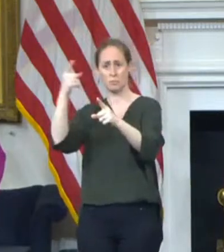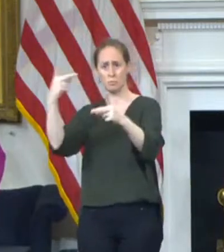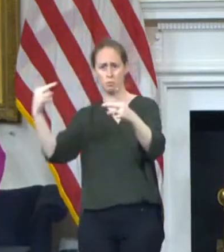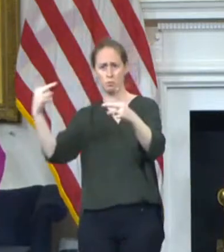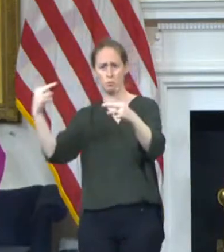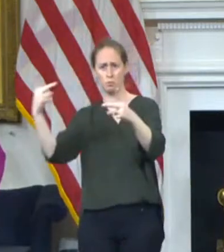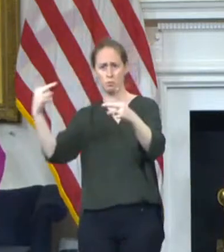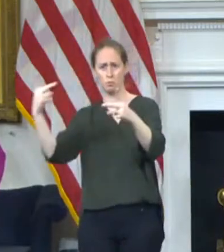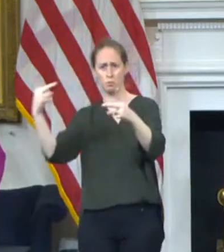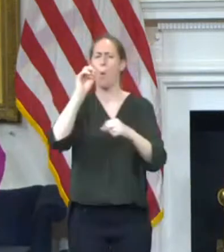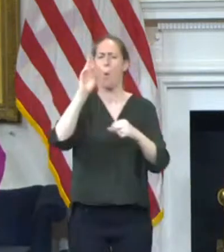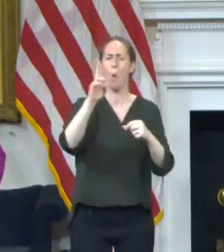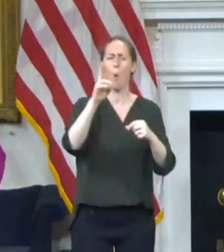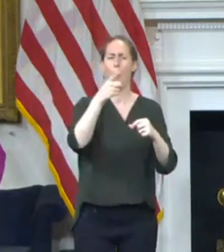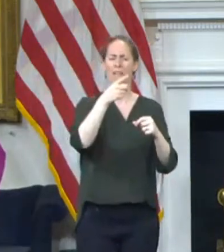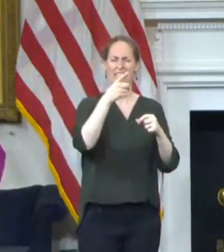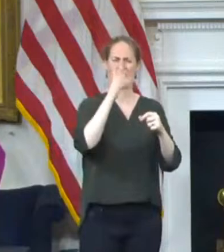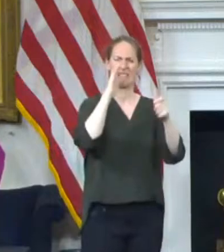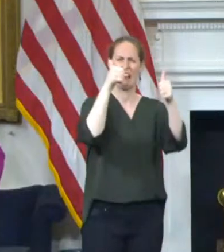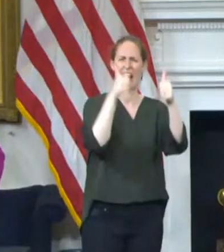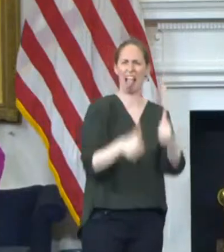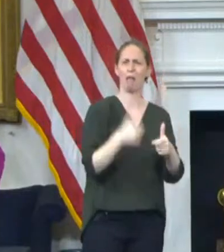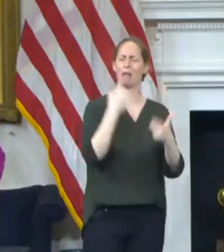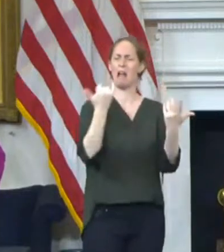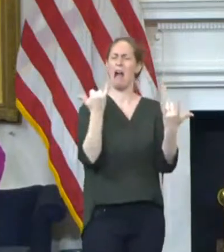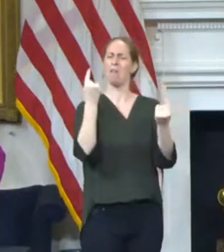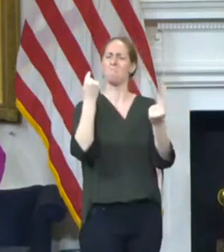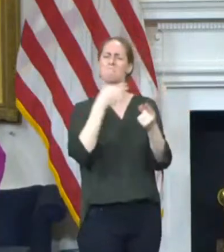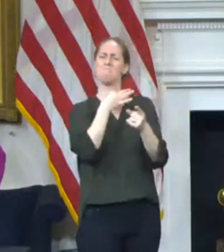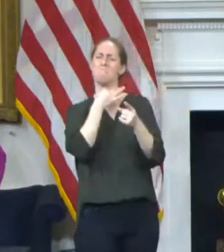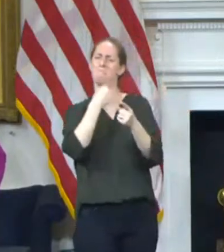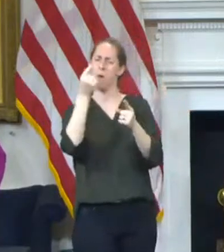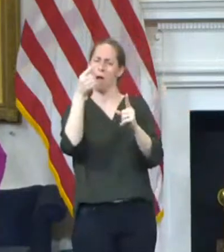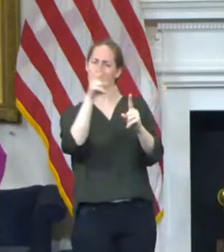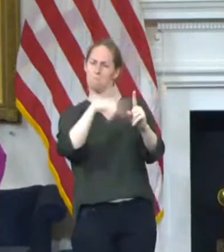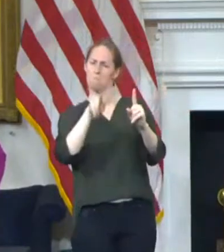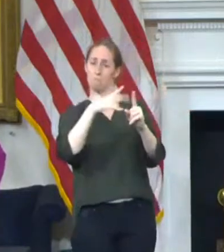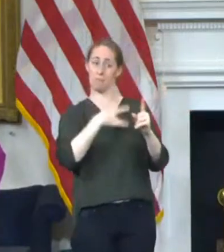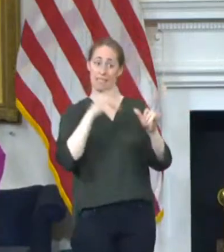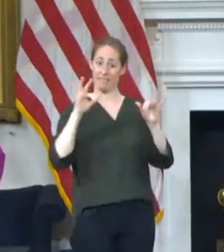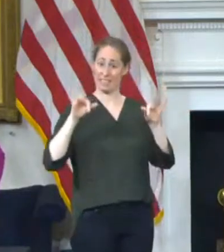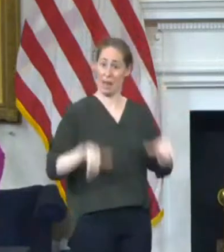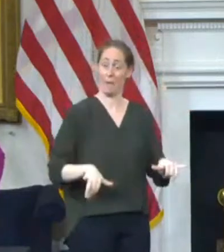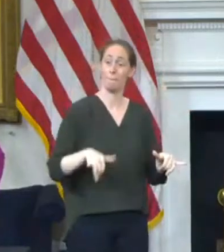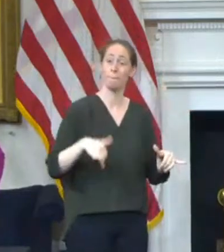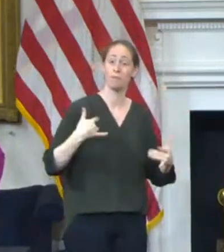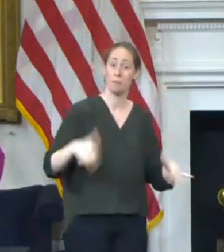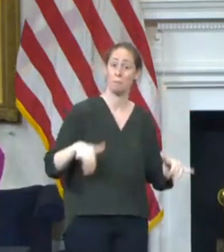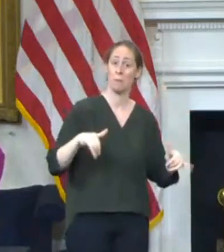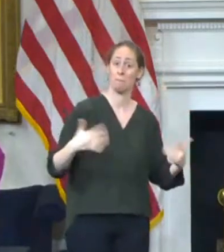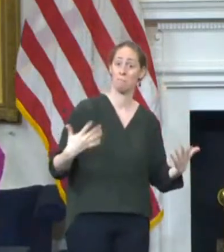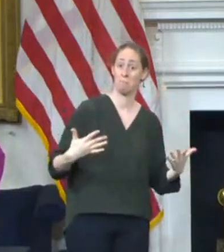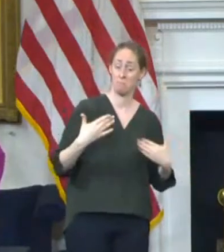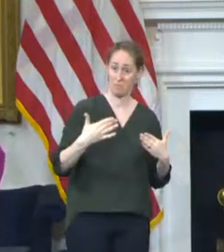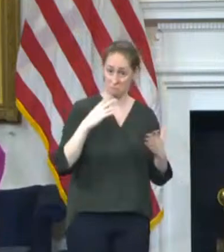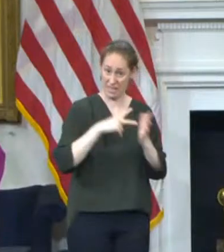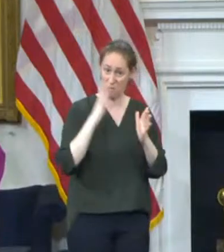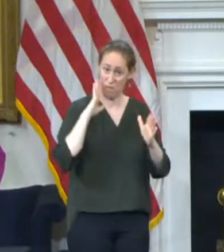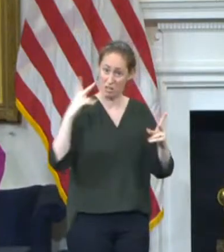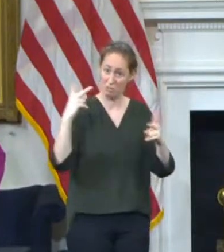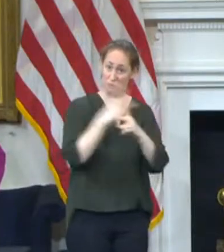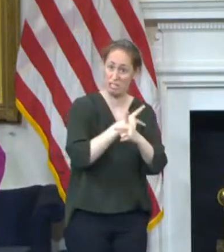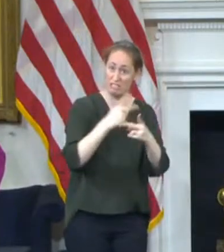scenario, best case scenario, if people don't change their habits, how bad could it get, and when could we get